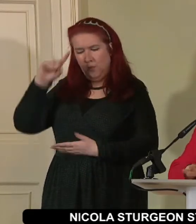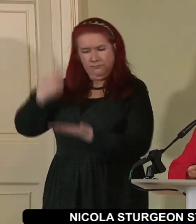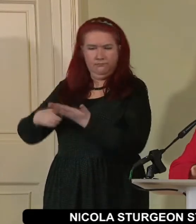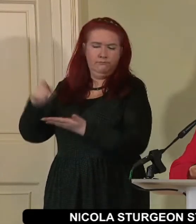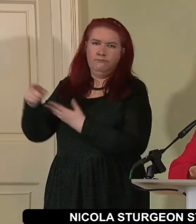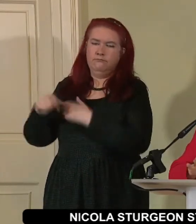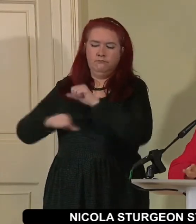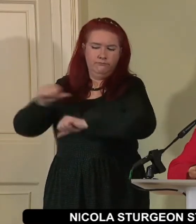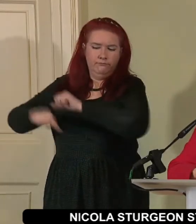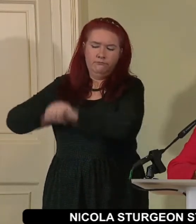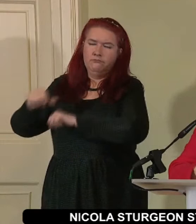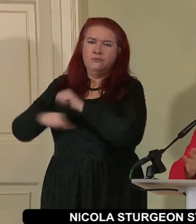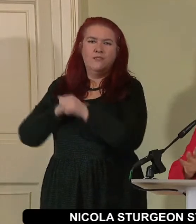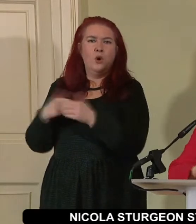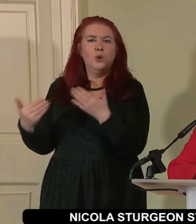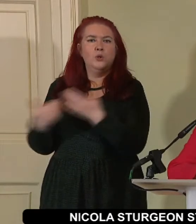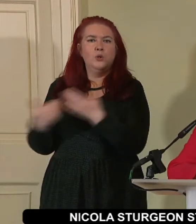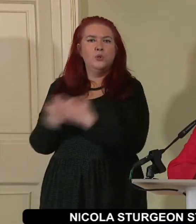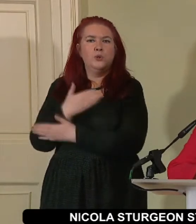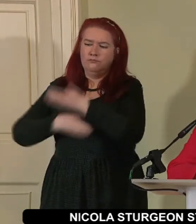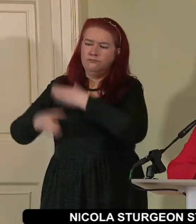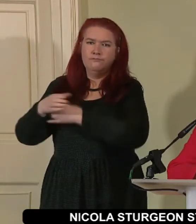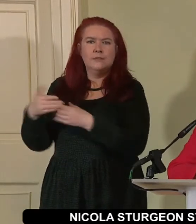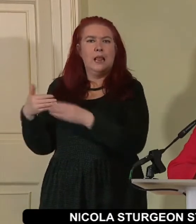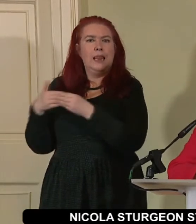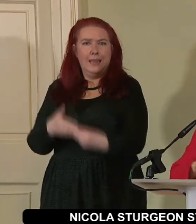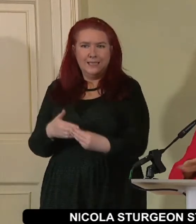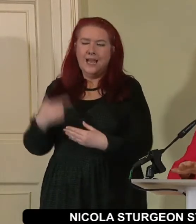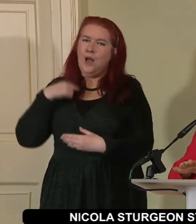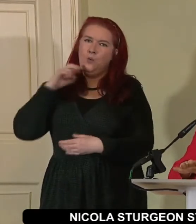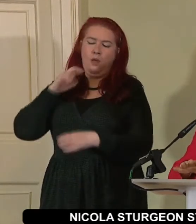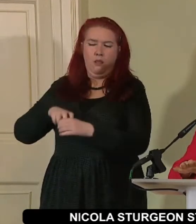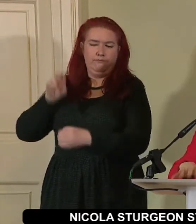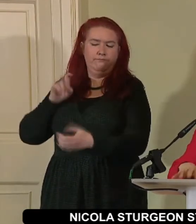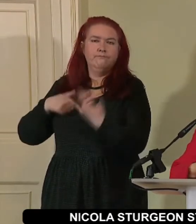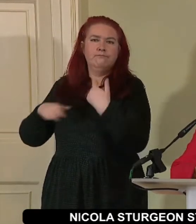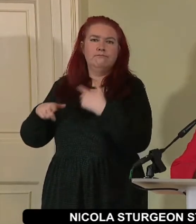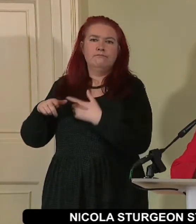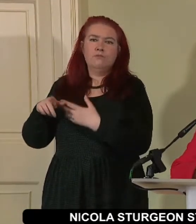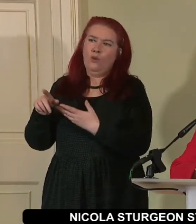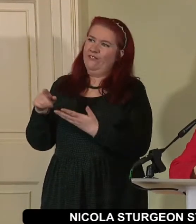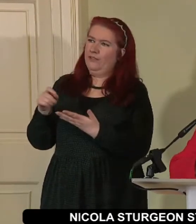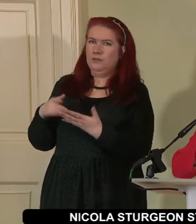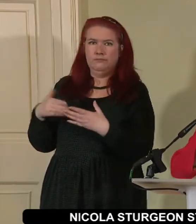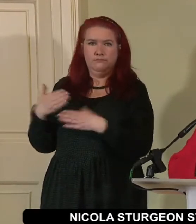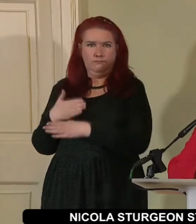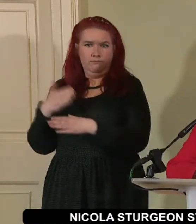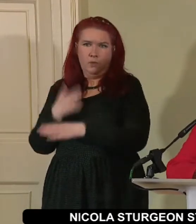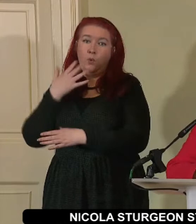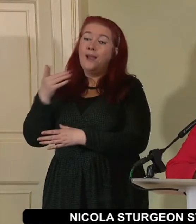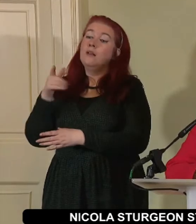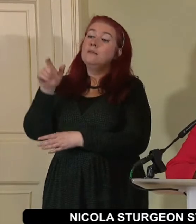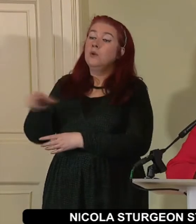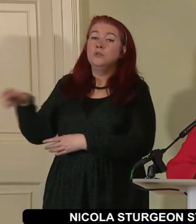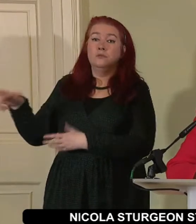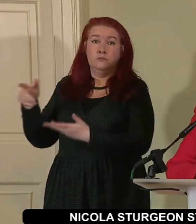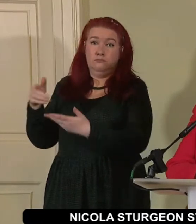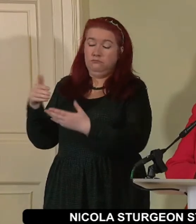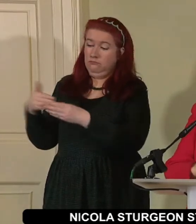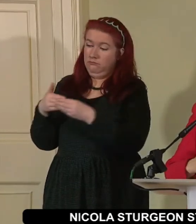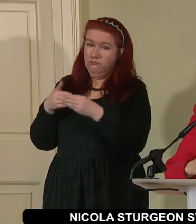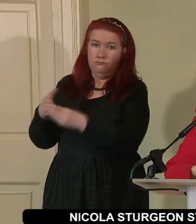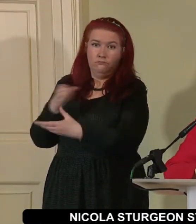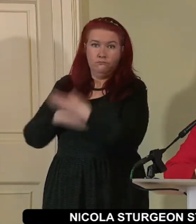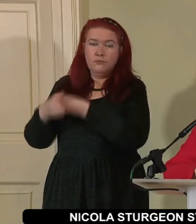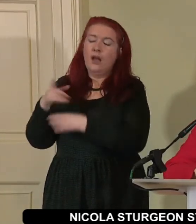leader over the coming days, and I will demit office when my successor has been elected, and then obviously subject to the will of